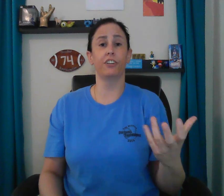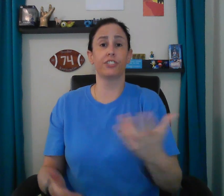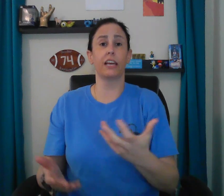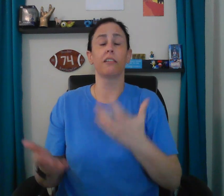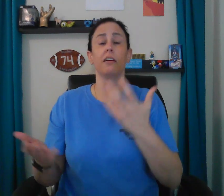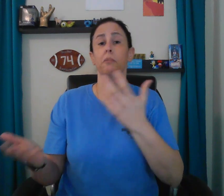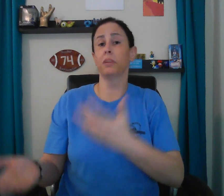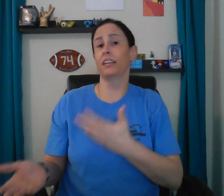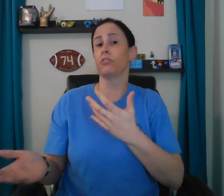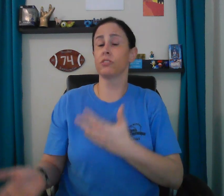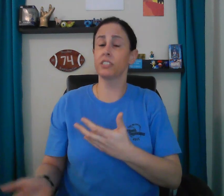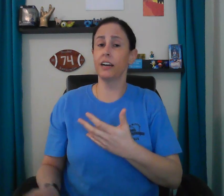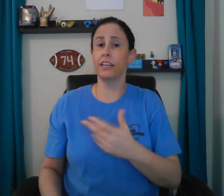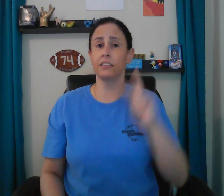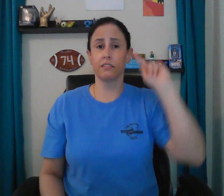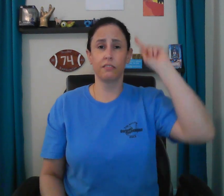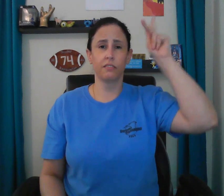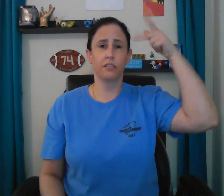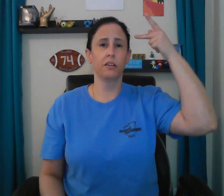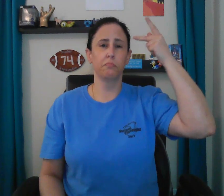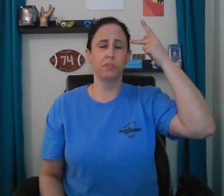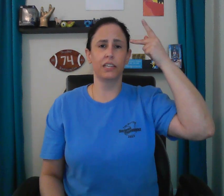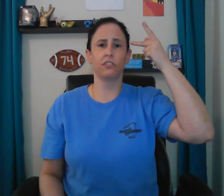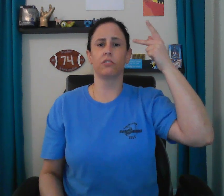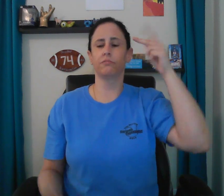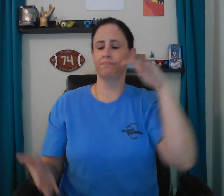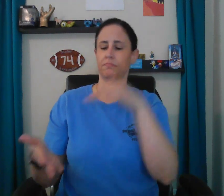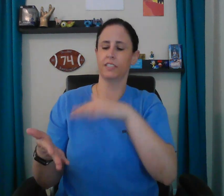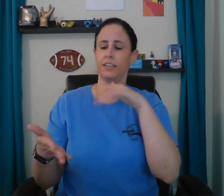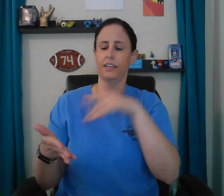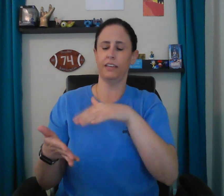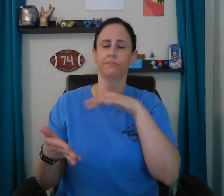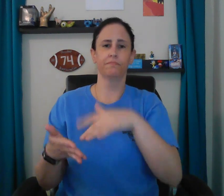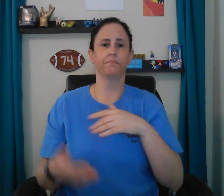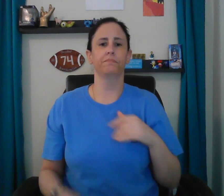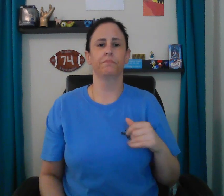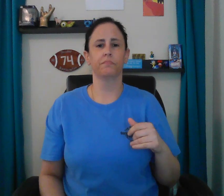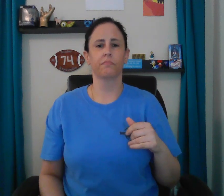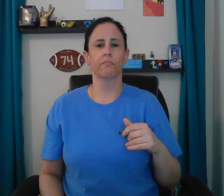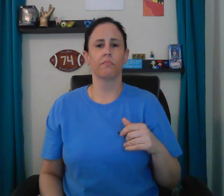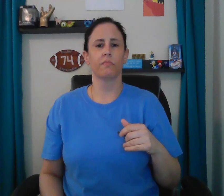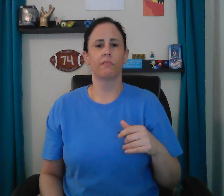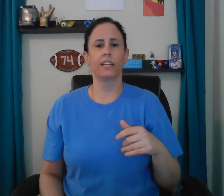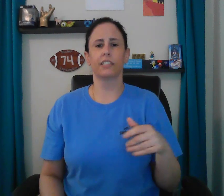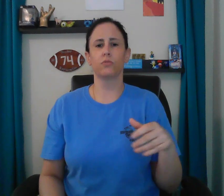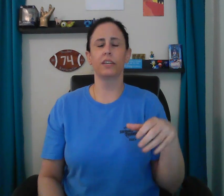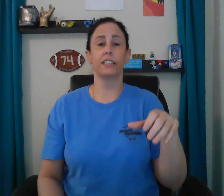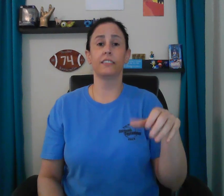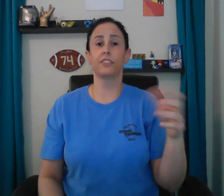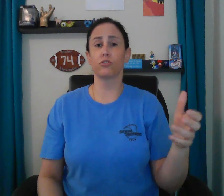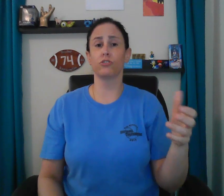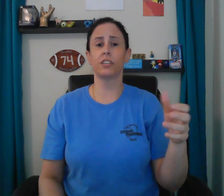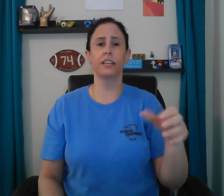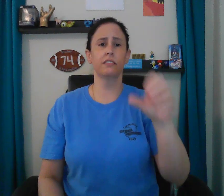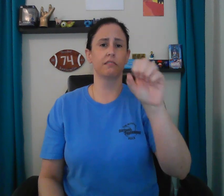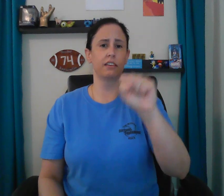you're saying political studies, political study. The next one is social studies.